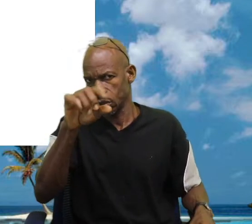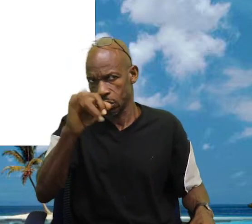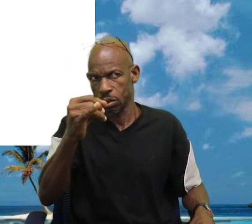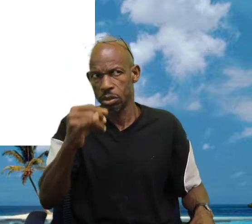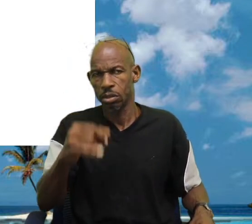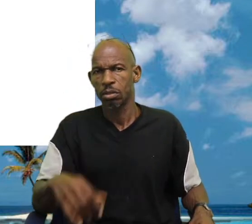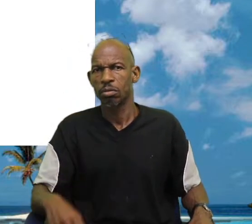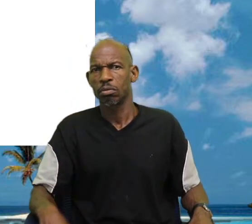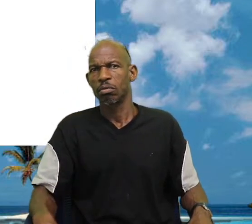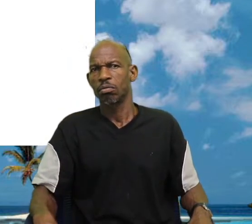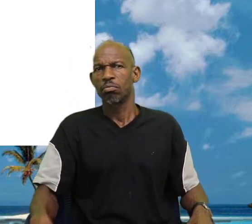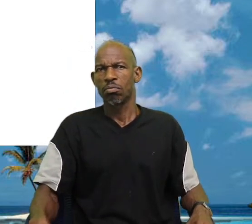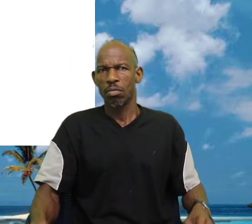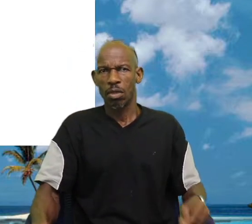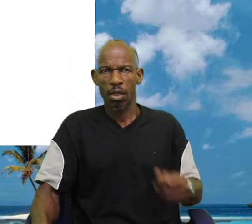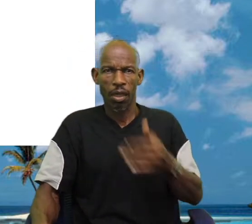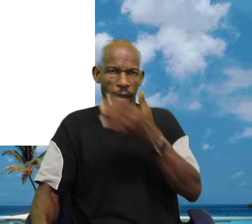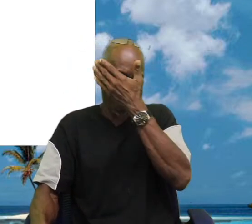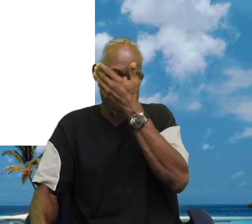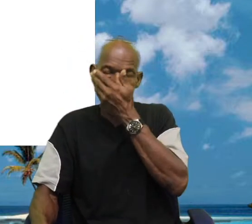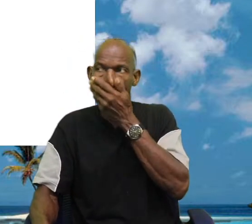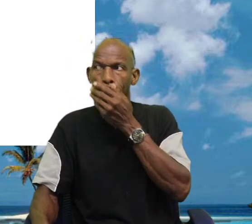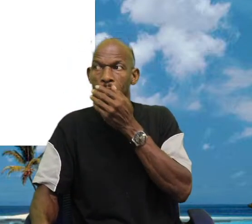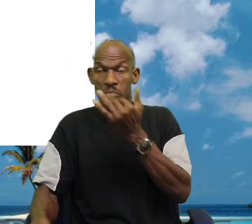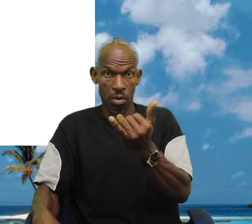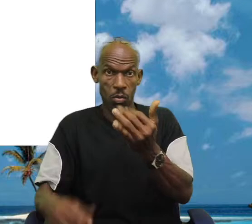in the context of how we used it last week.